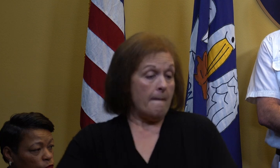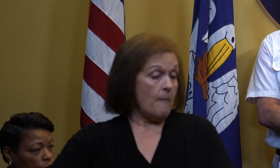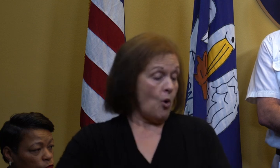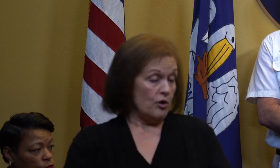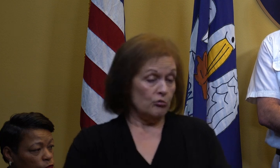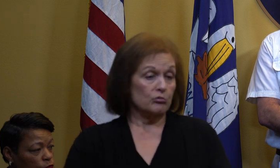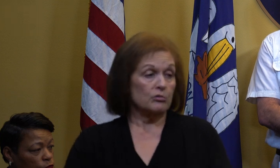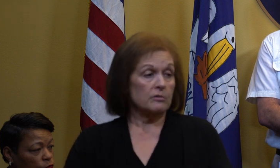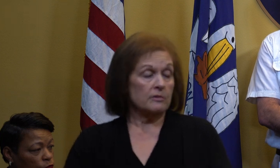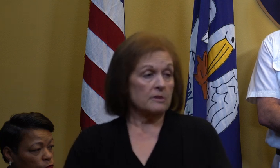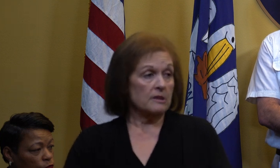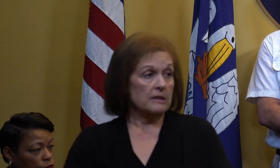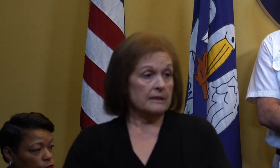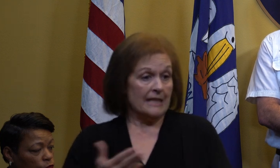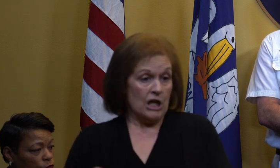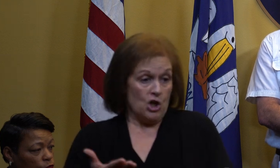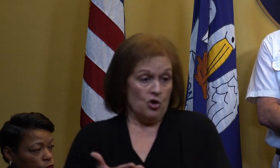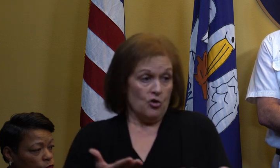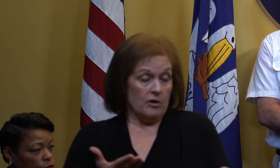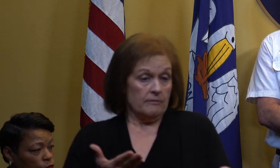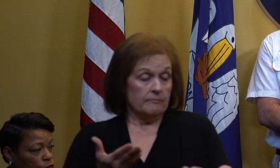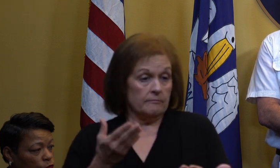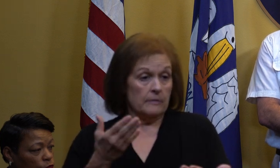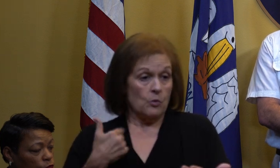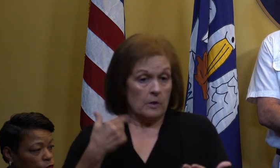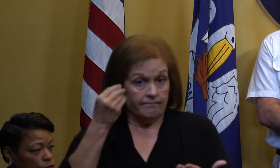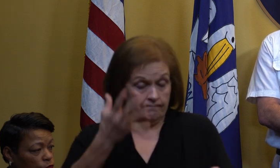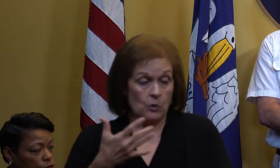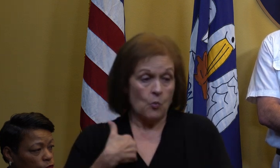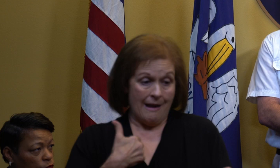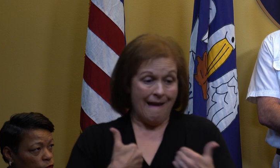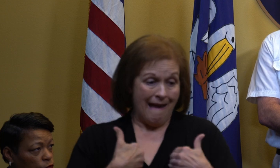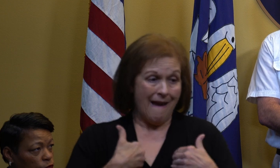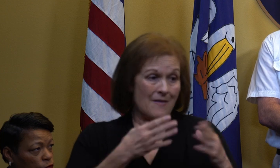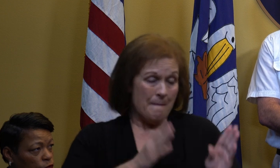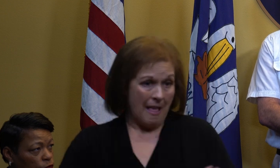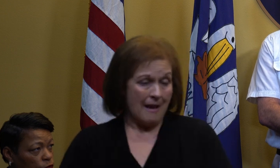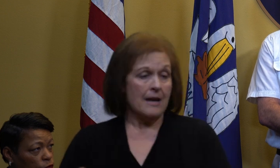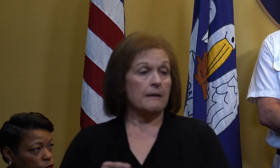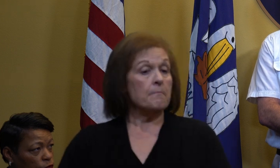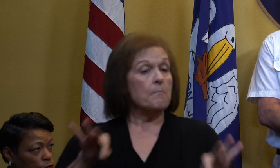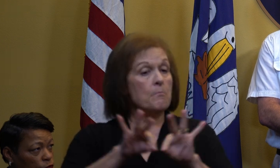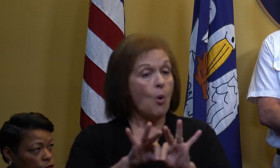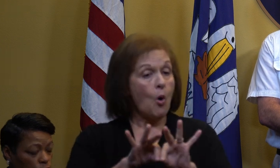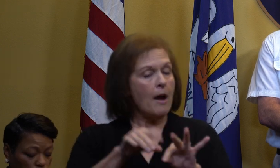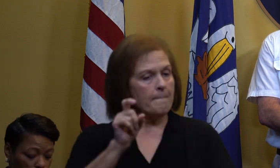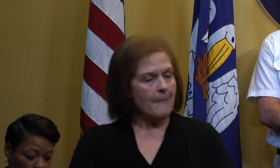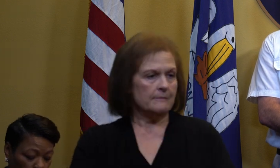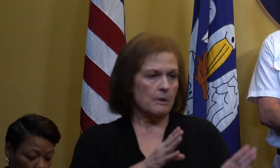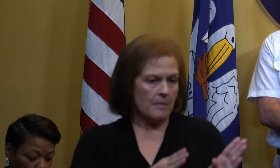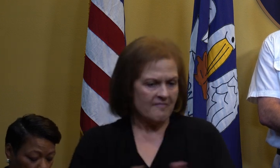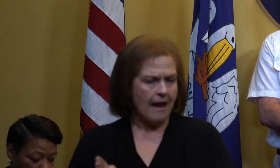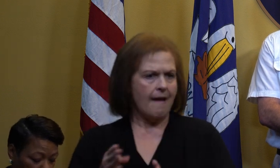are here today is just really emphasize a game plan. being prepared. That is the key word, being prepared,